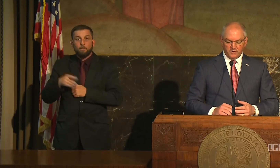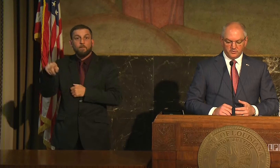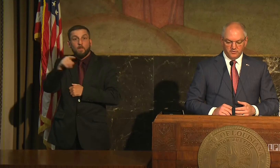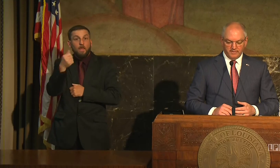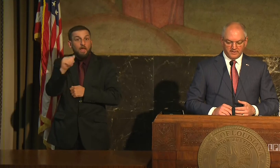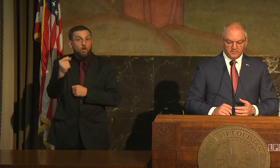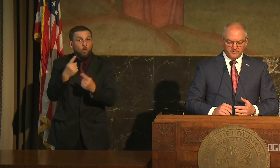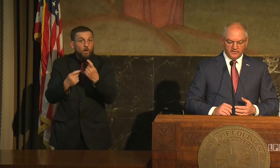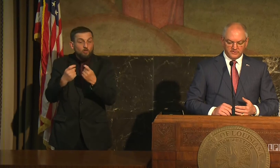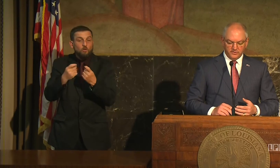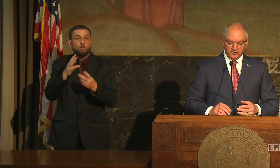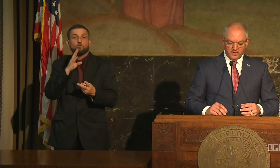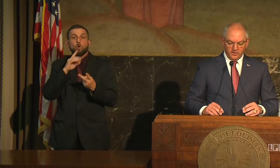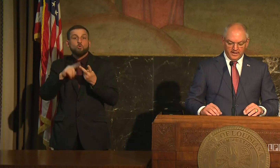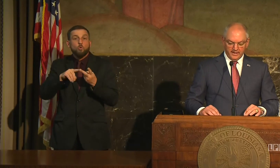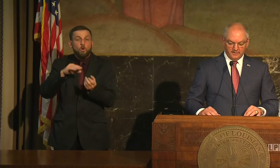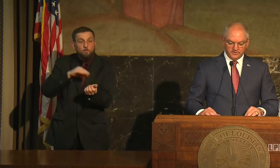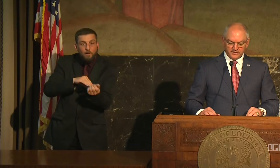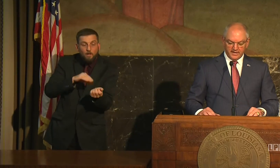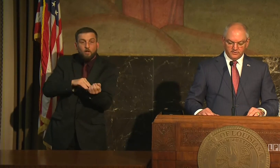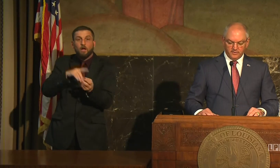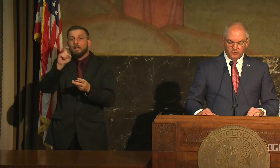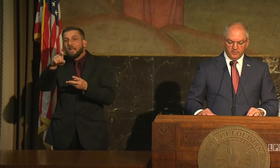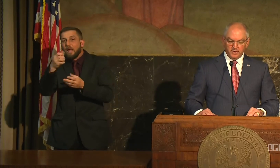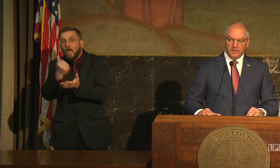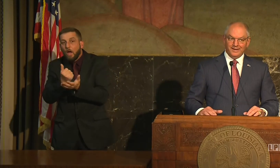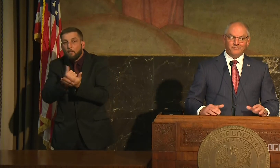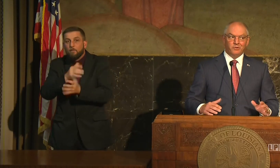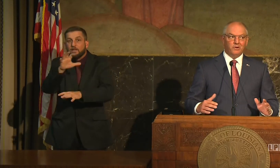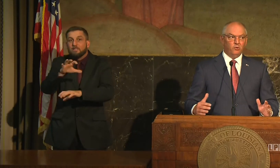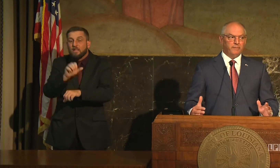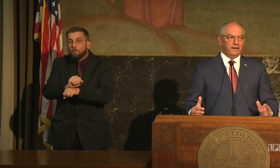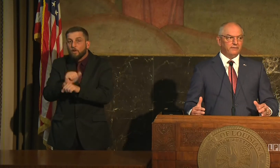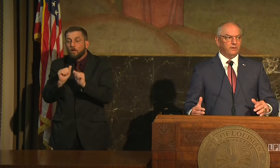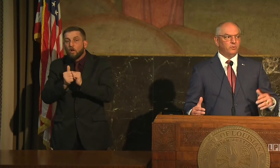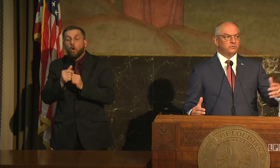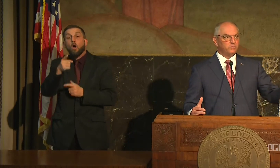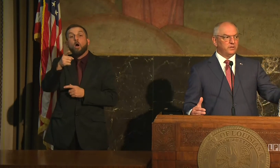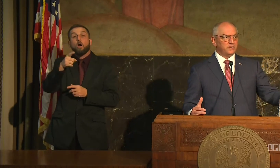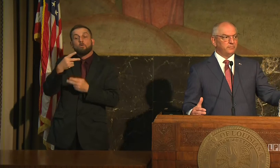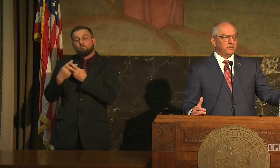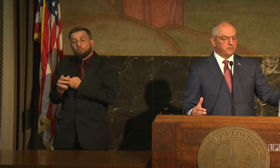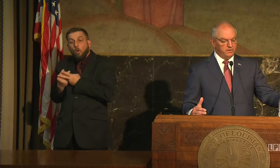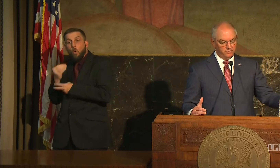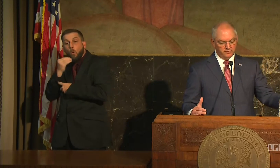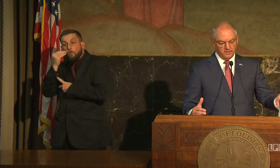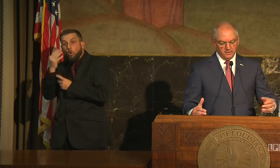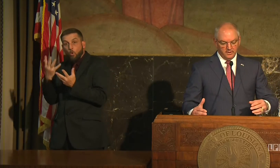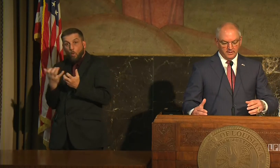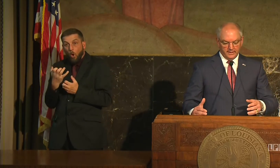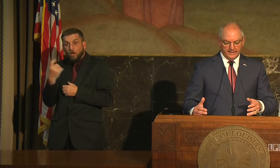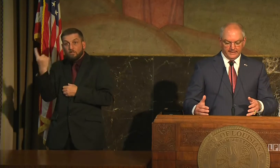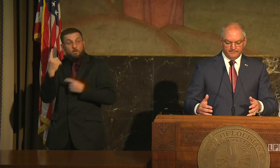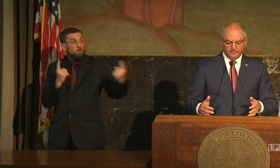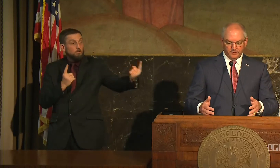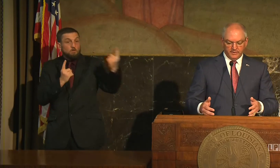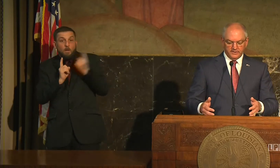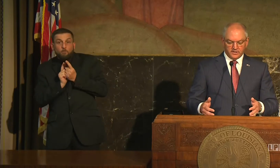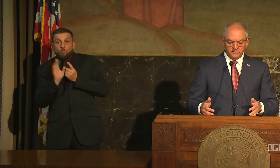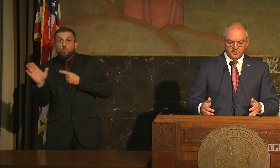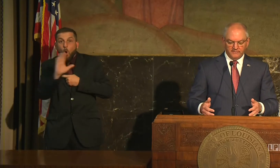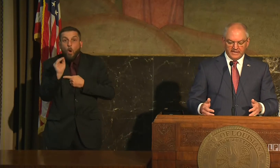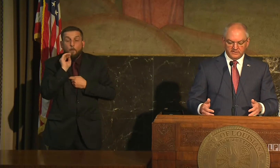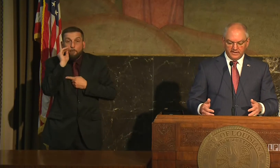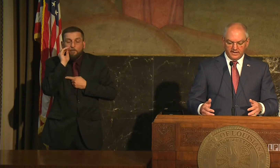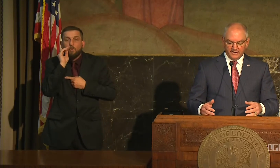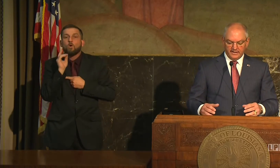you want to talk to a medical professional, and you need help to schedule an appointment, if you're homebound and want someone to come to your home, please